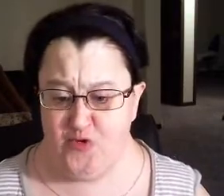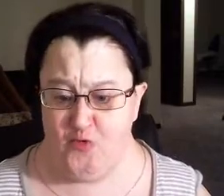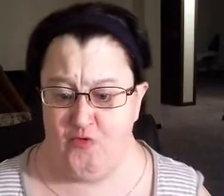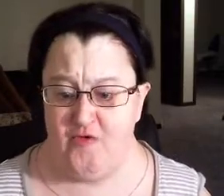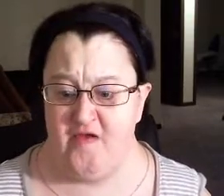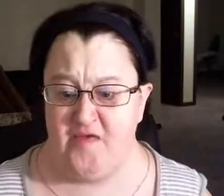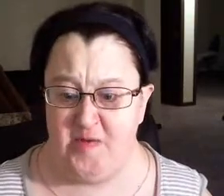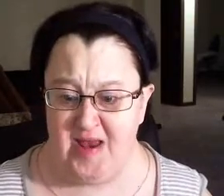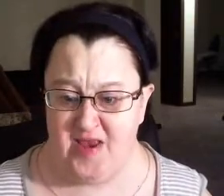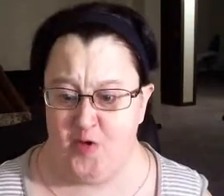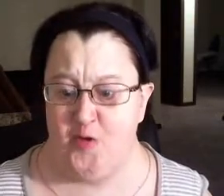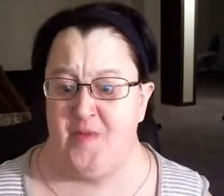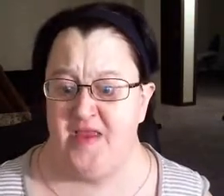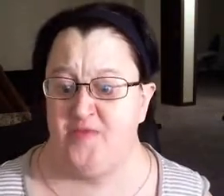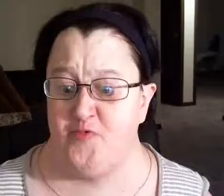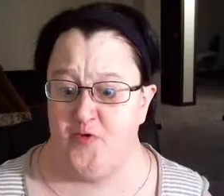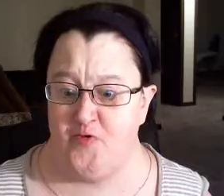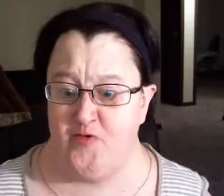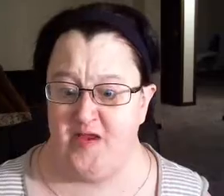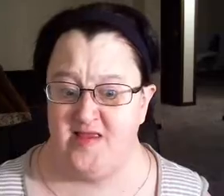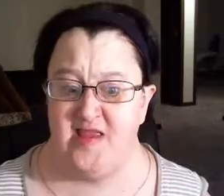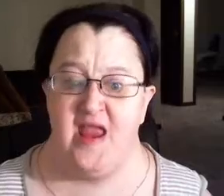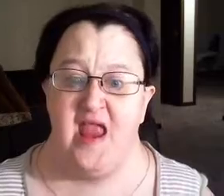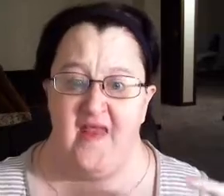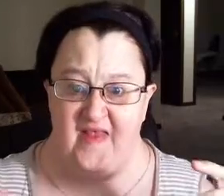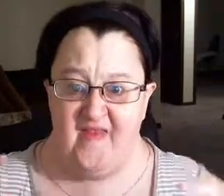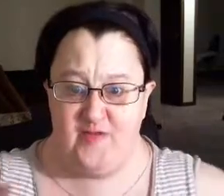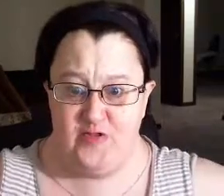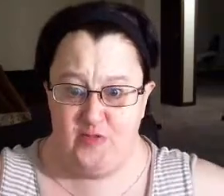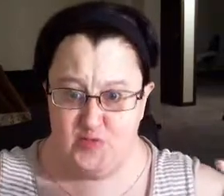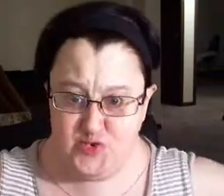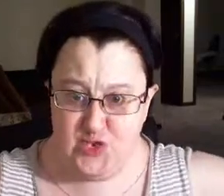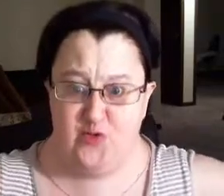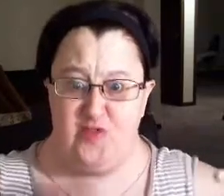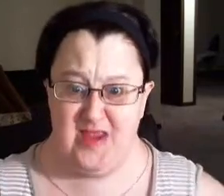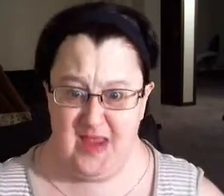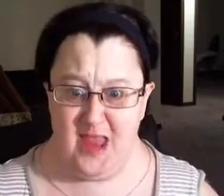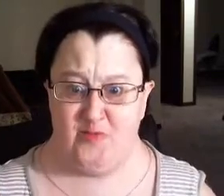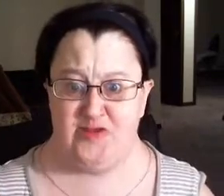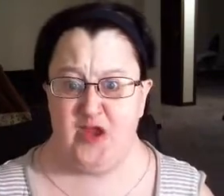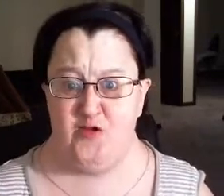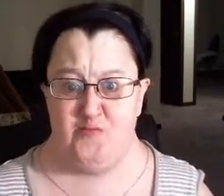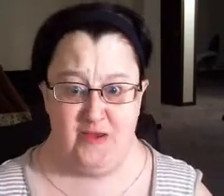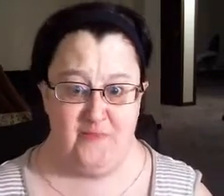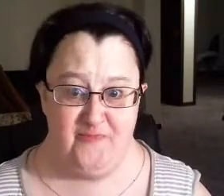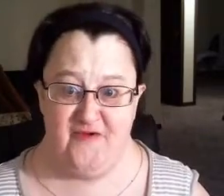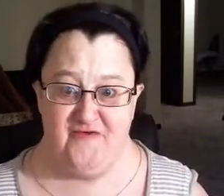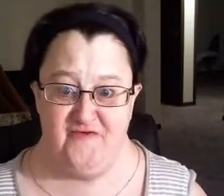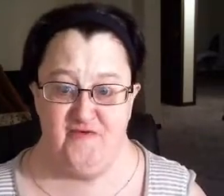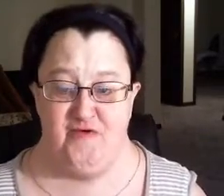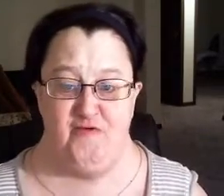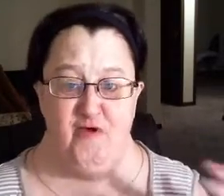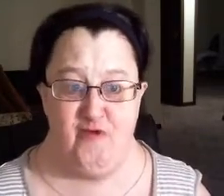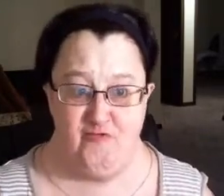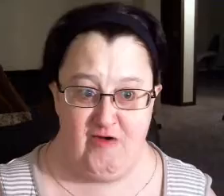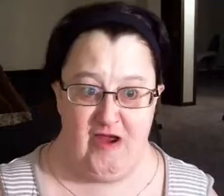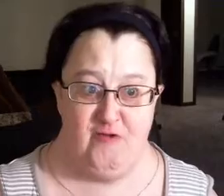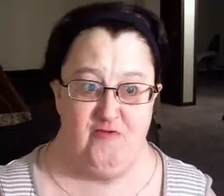store a few days to go to buy some groceries and they had those little machines that said it'll take your blood pressure or your heart rate or